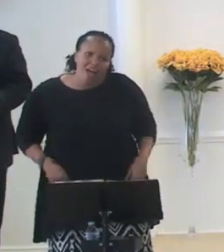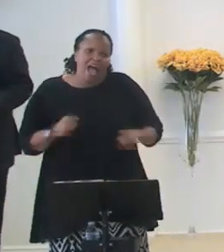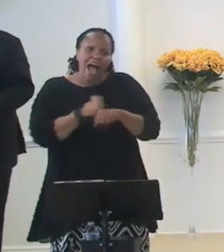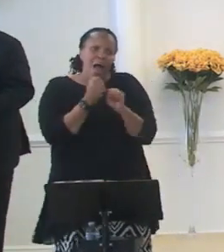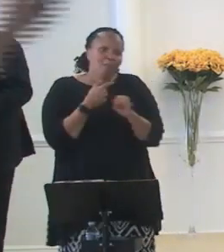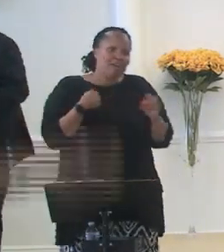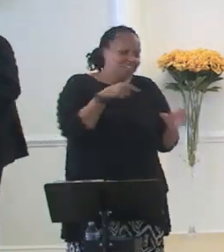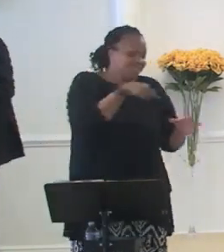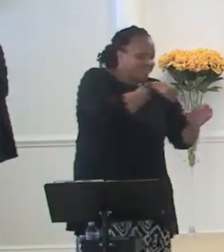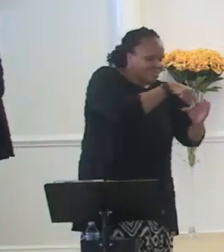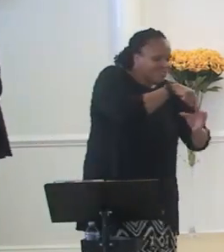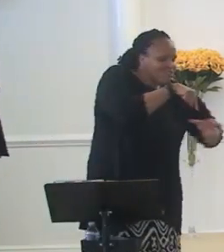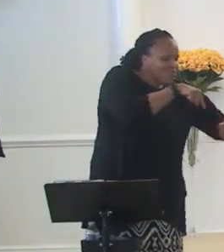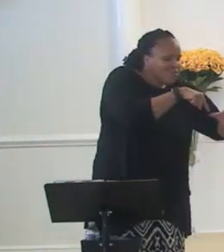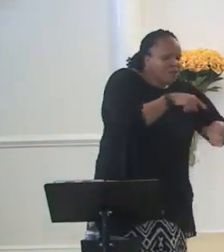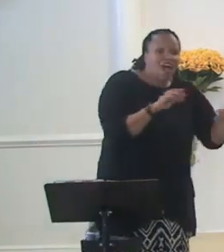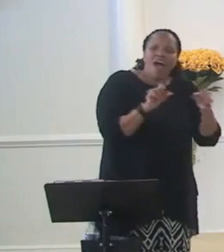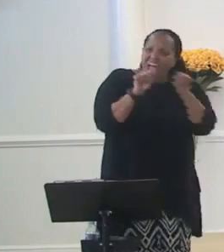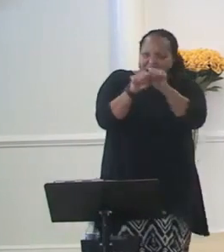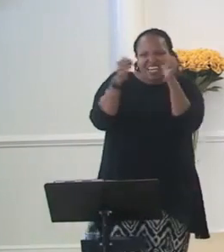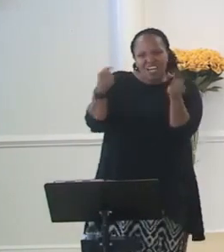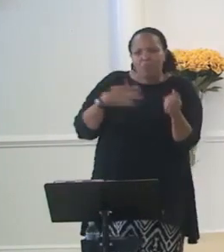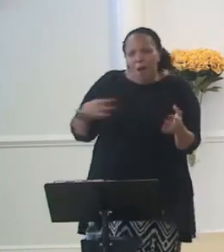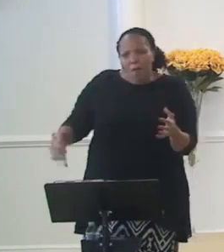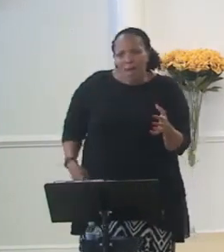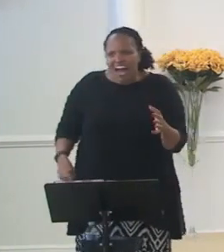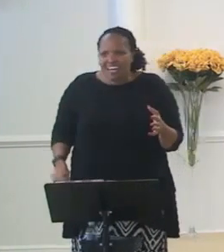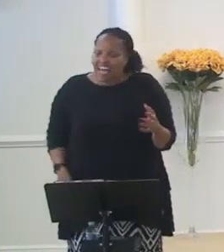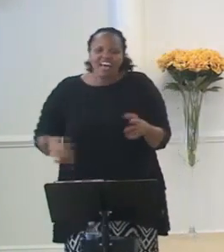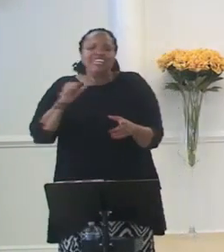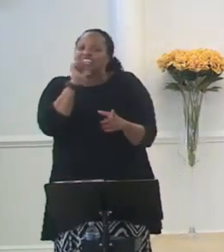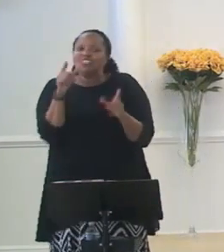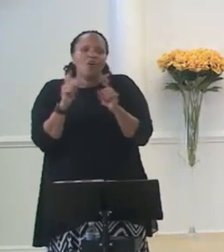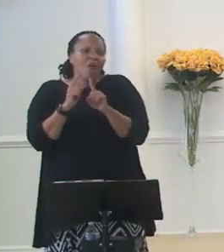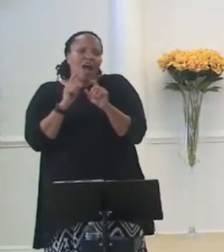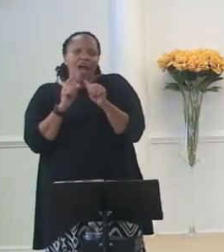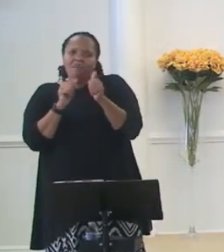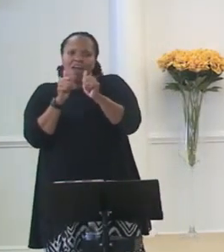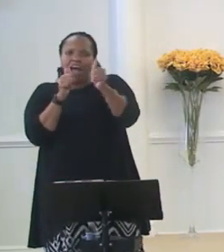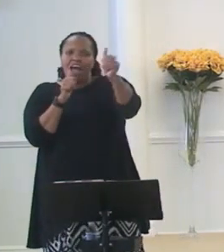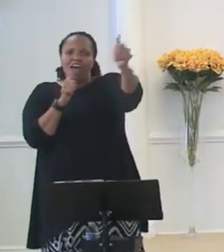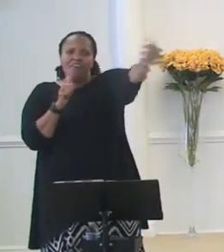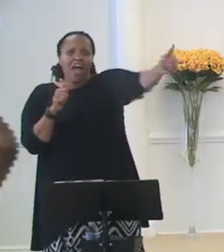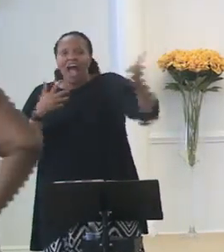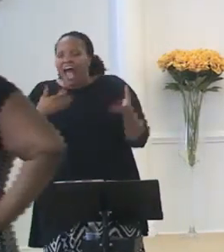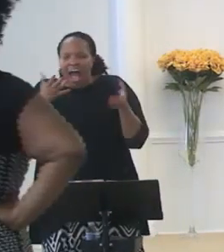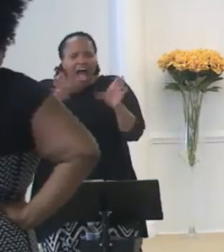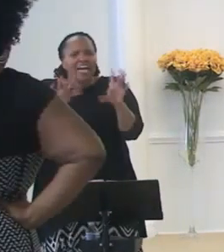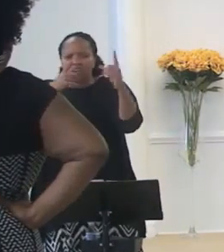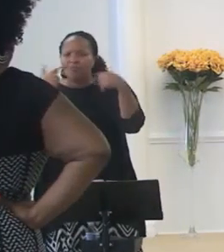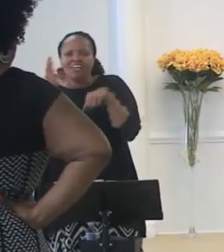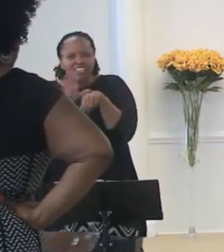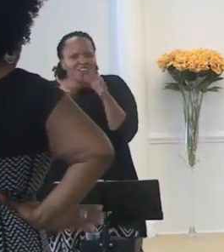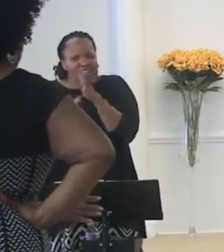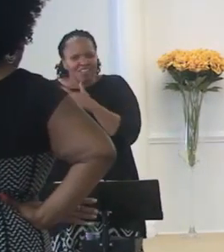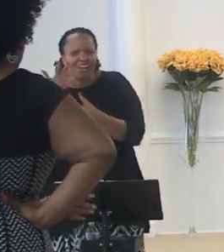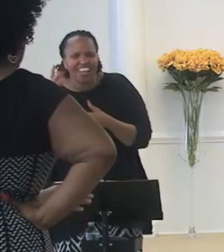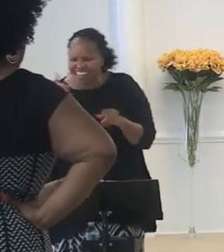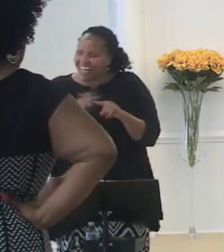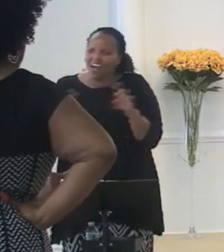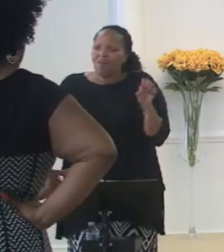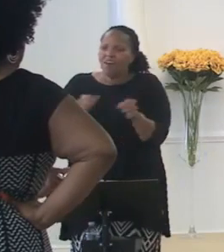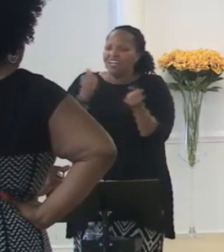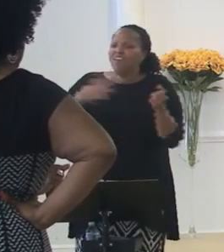wheel, and he broke my legs, so I can't go nowhere. I didn't want to come to church this morning, but he broke my